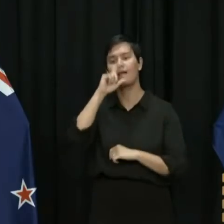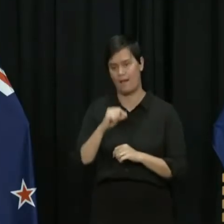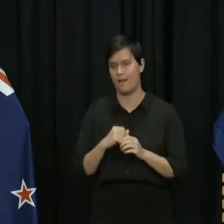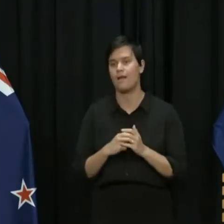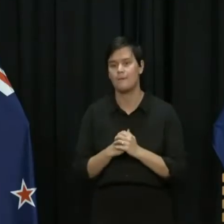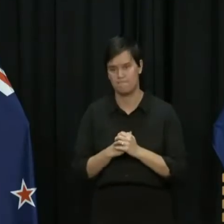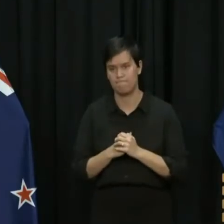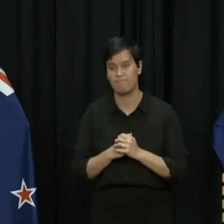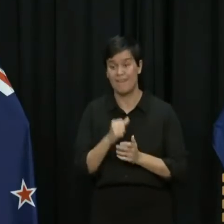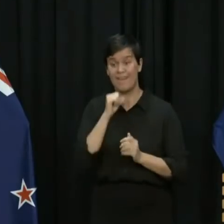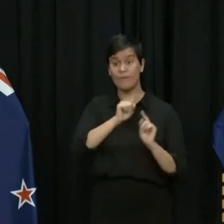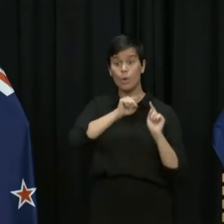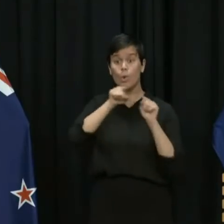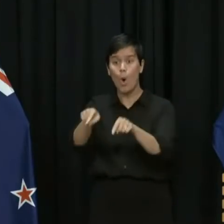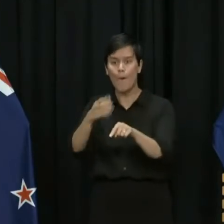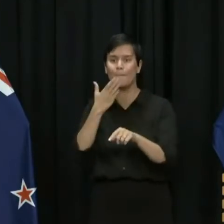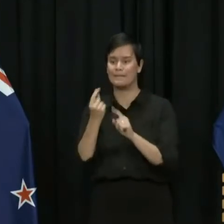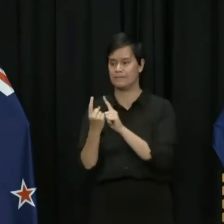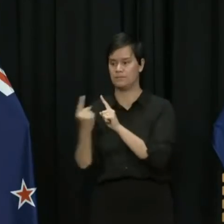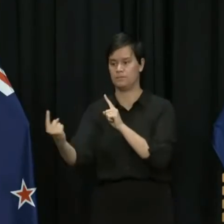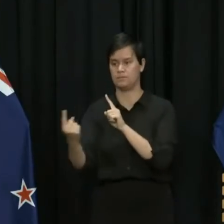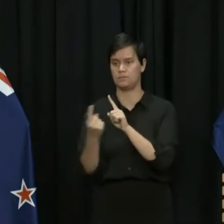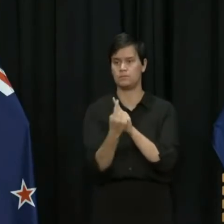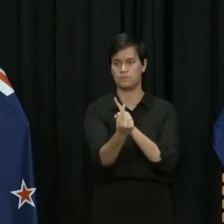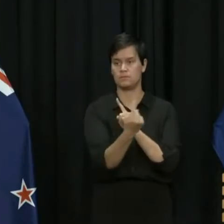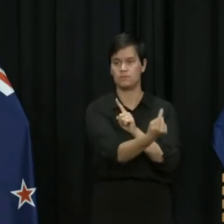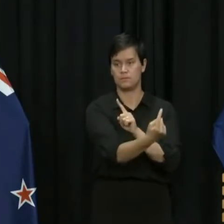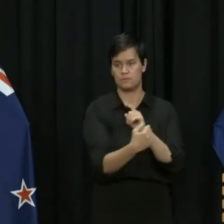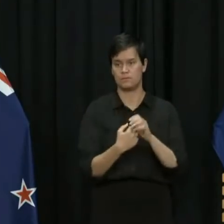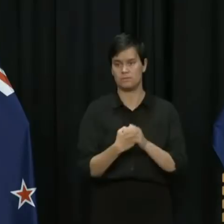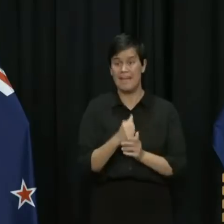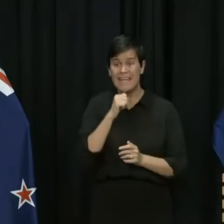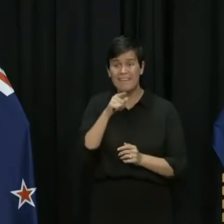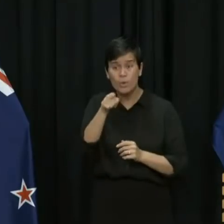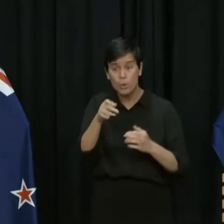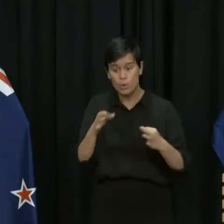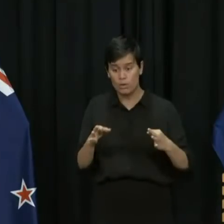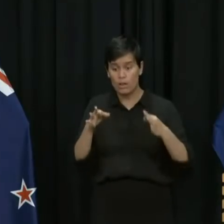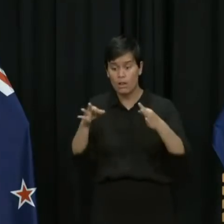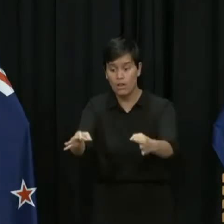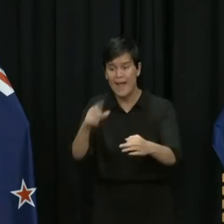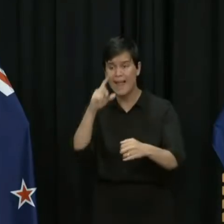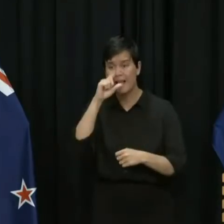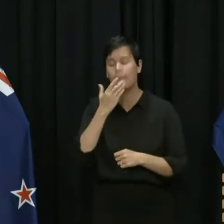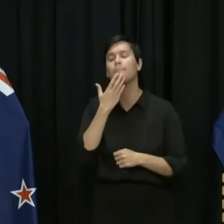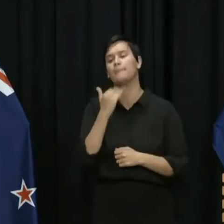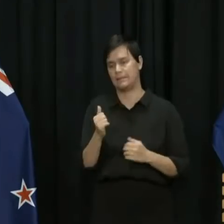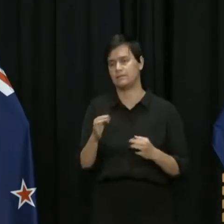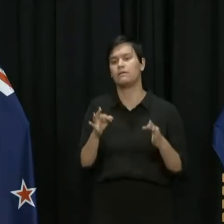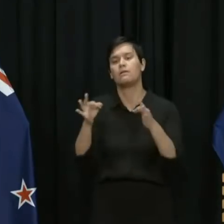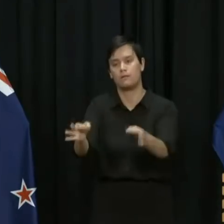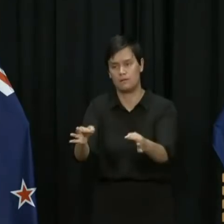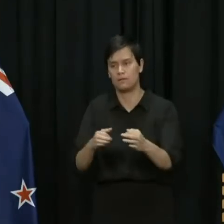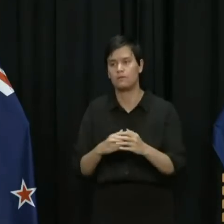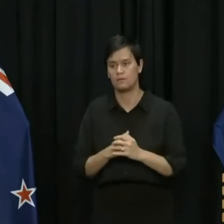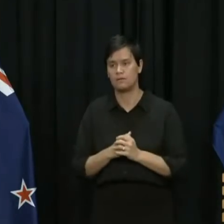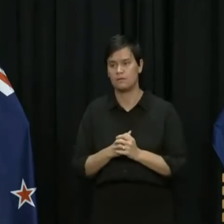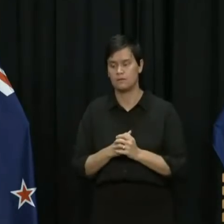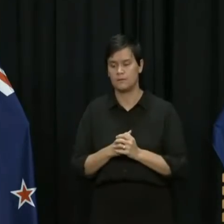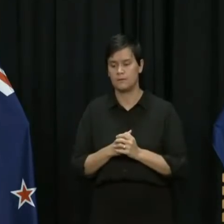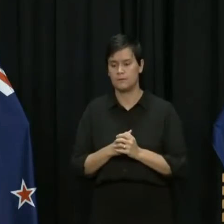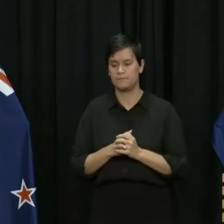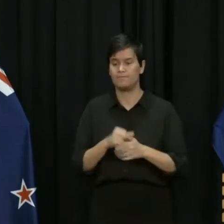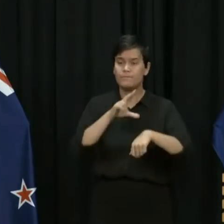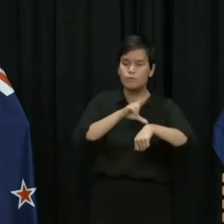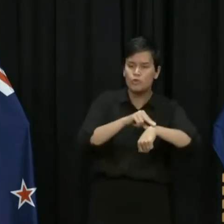And again, I would just encourage people, if you can, postponement would be the wisest thing to do at this point. Healthcare services will revert